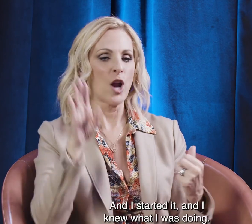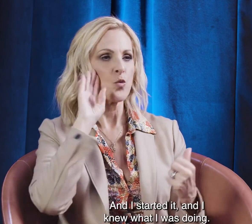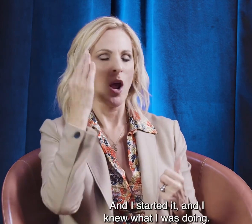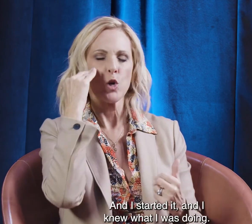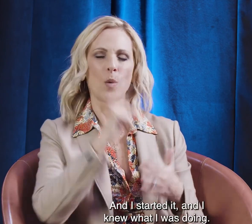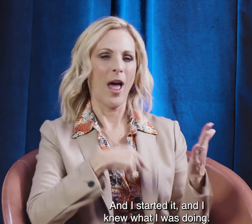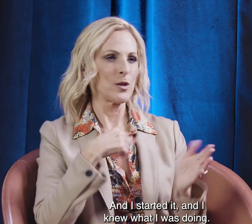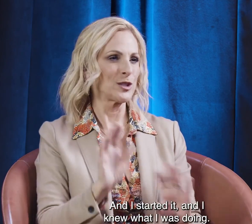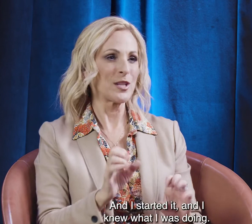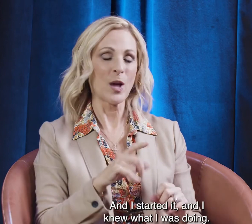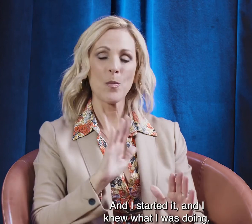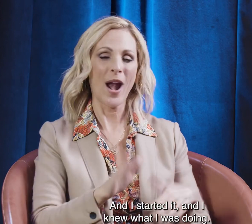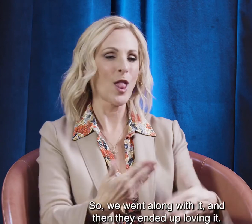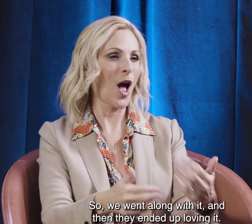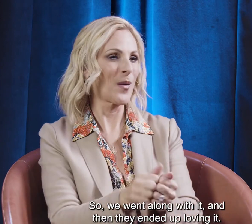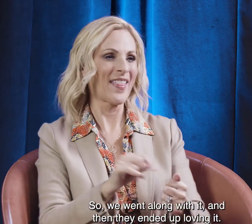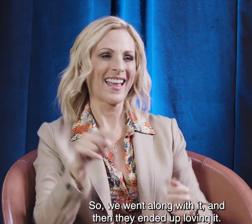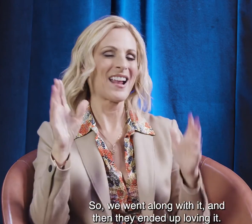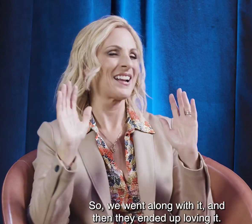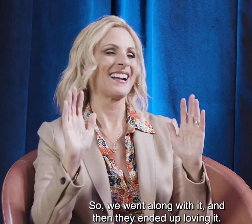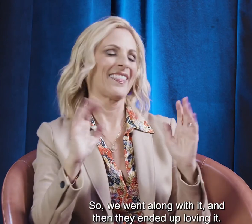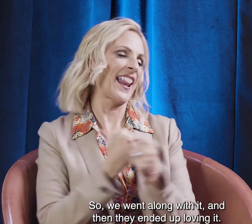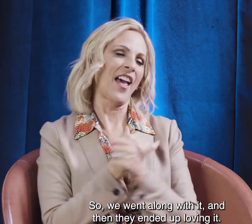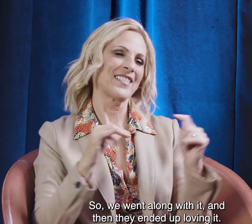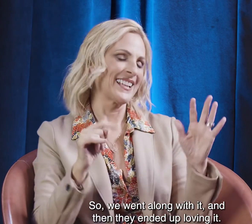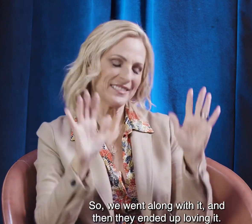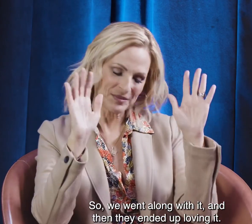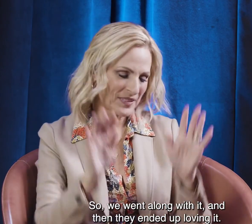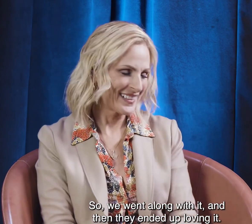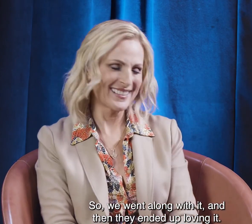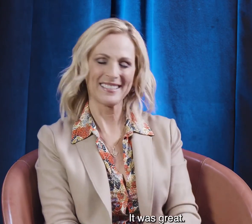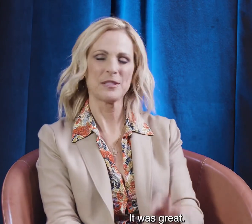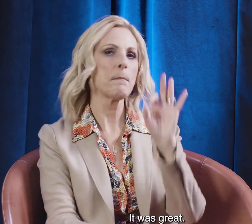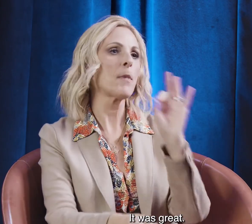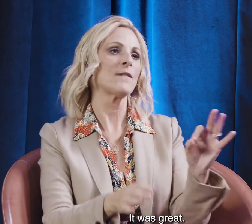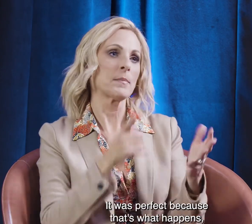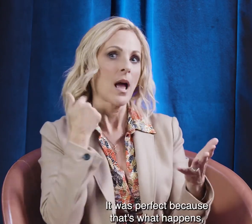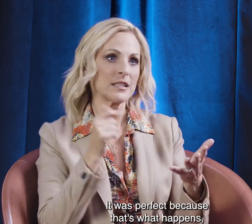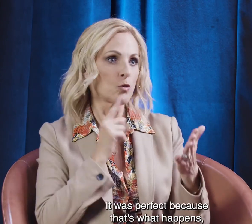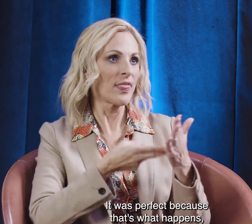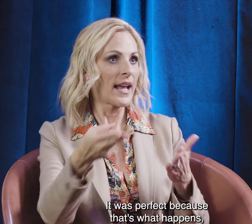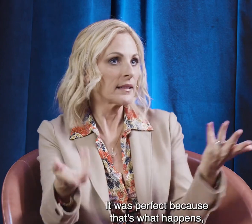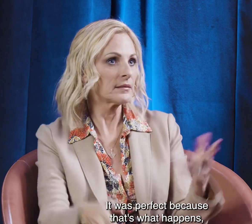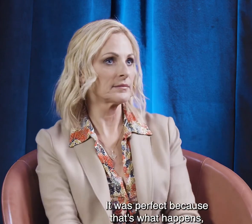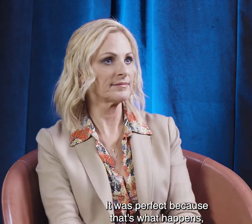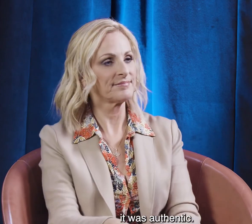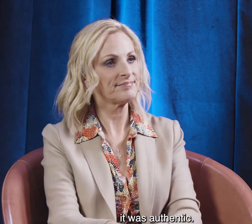started it, and I knew what I was doing, so we went along with it. And then and they ended up loving it. It was great. It was perfect, because that's what happens. It was